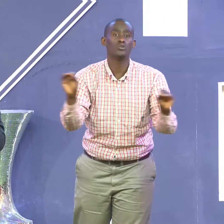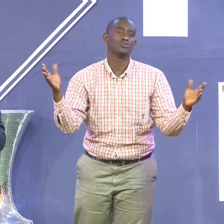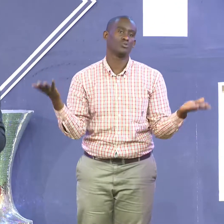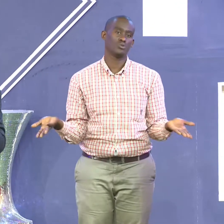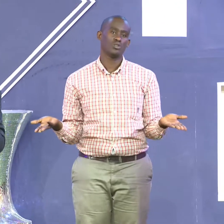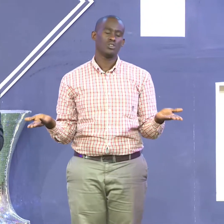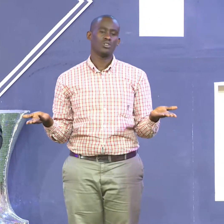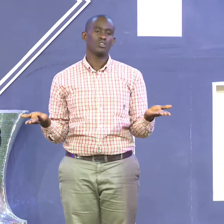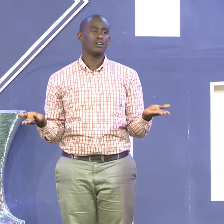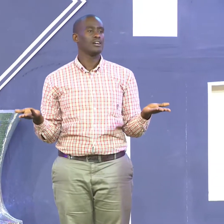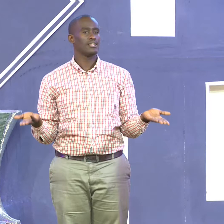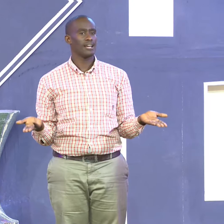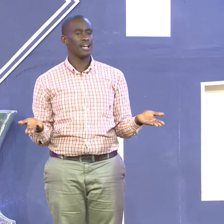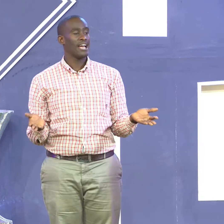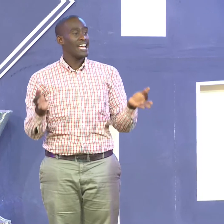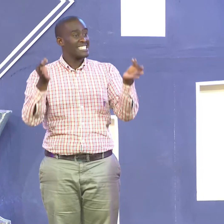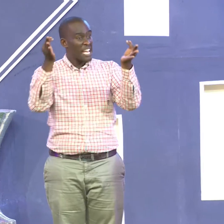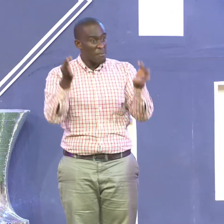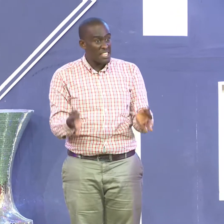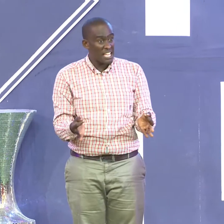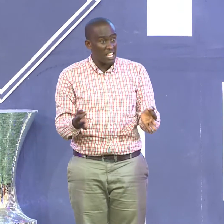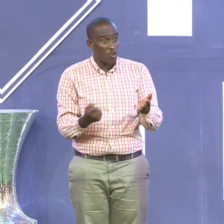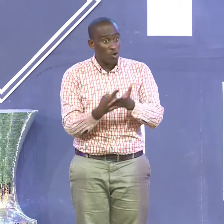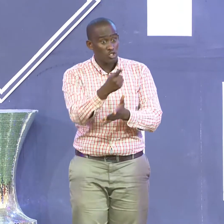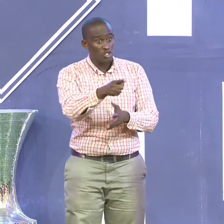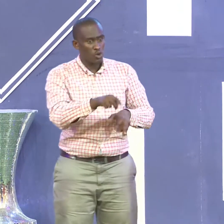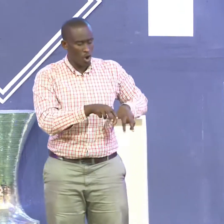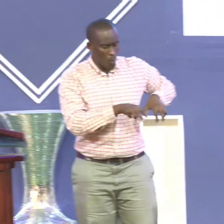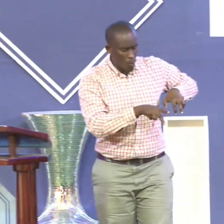at all. Something made us to